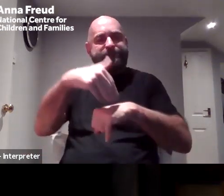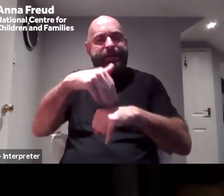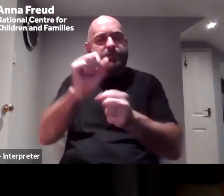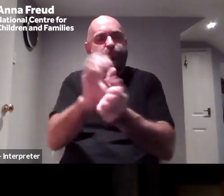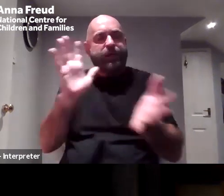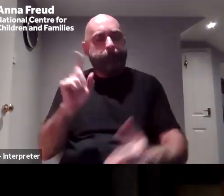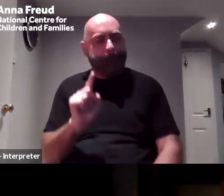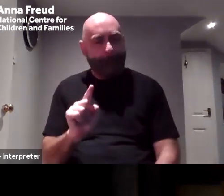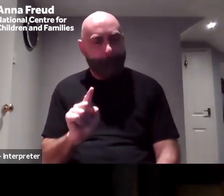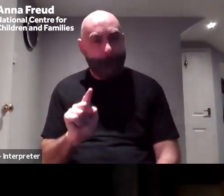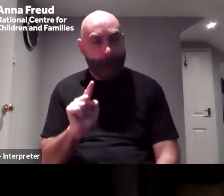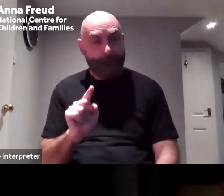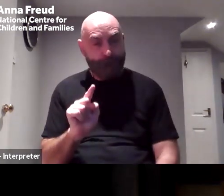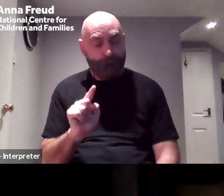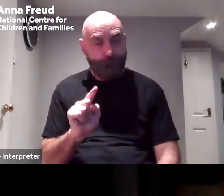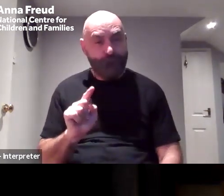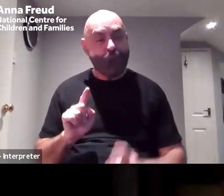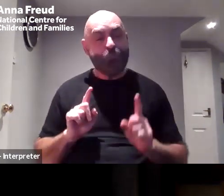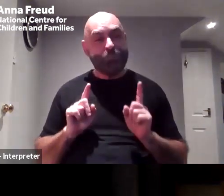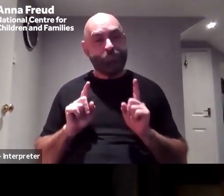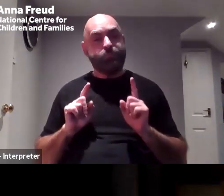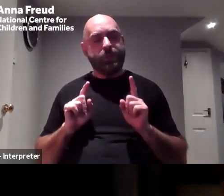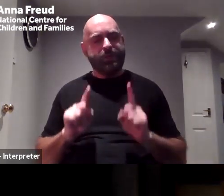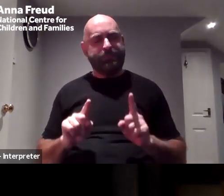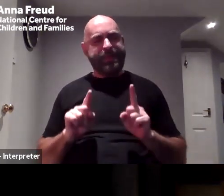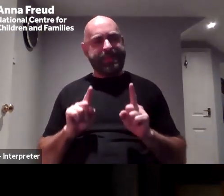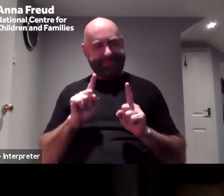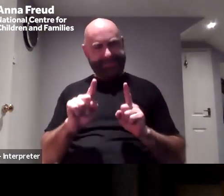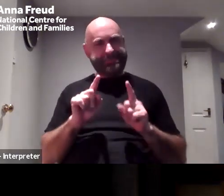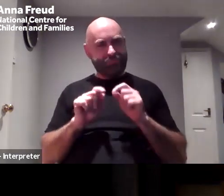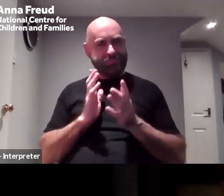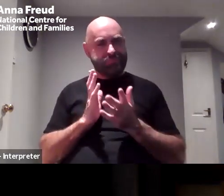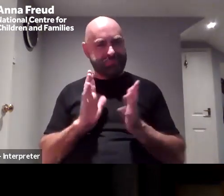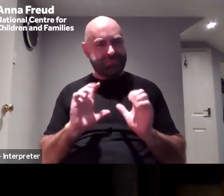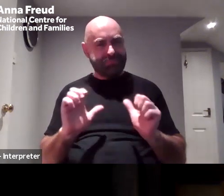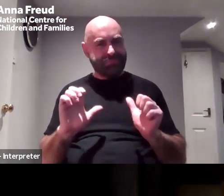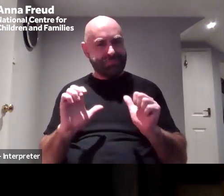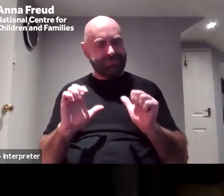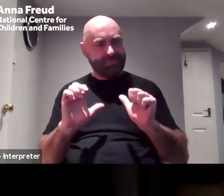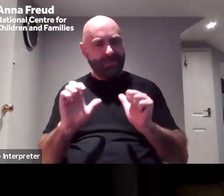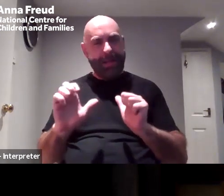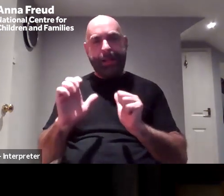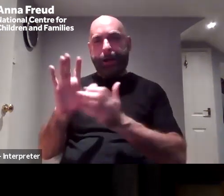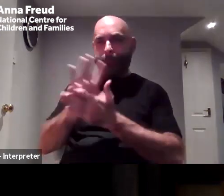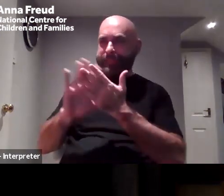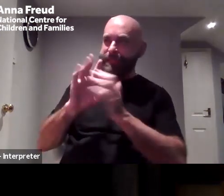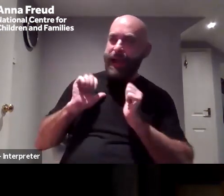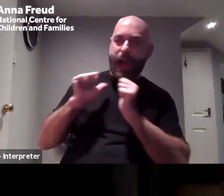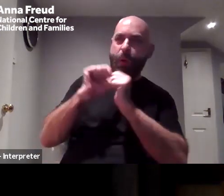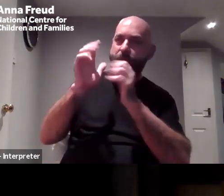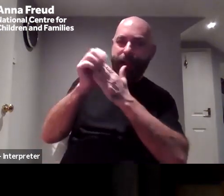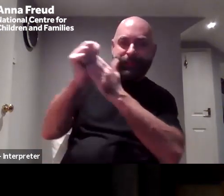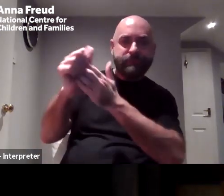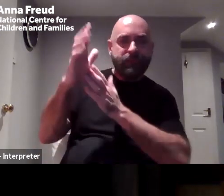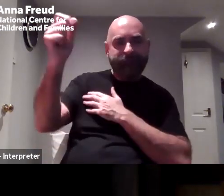And now this is crediting some of our leaders with an ideology. I think some